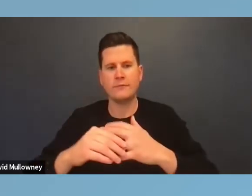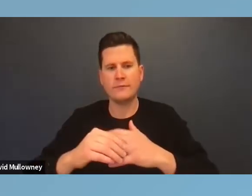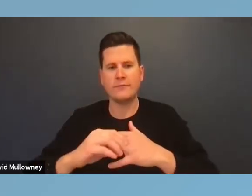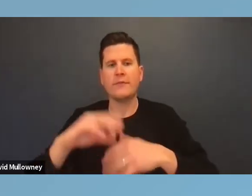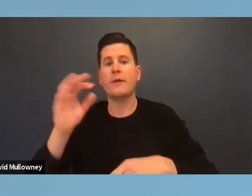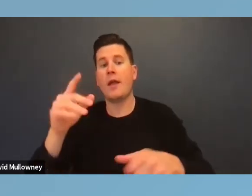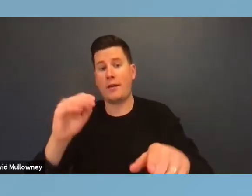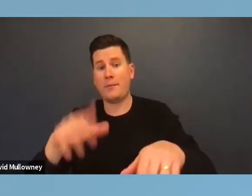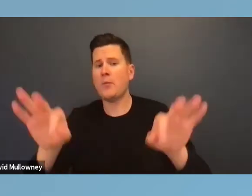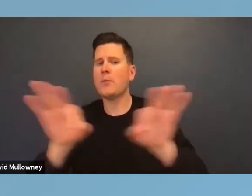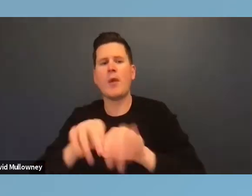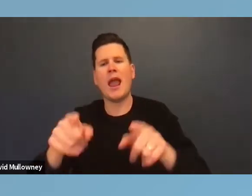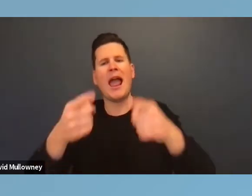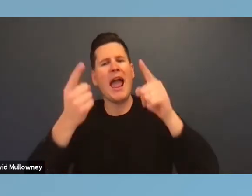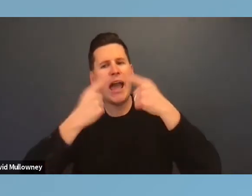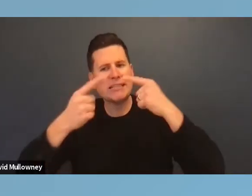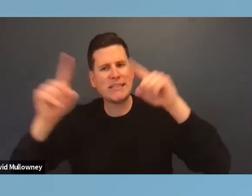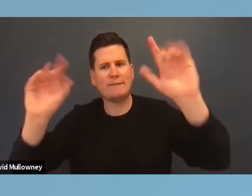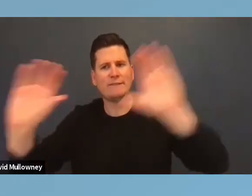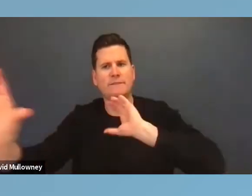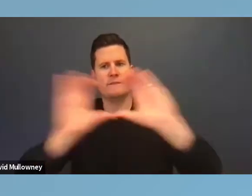you can have it right there.